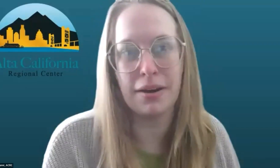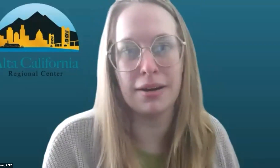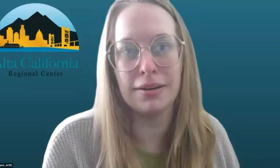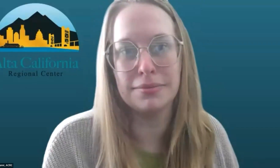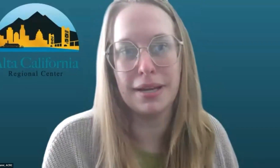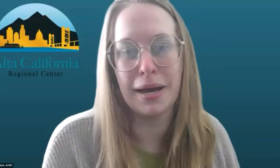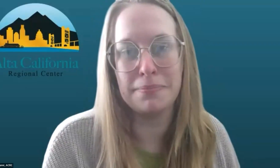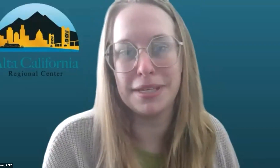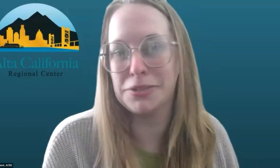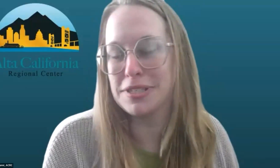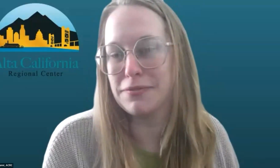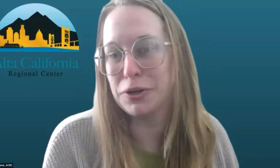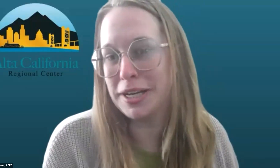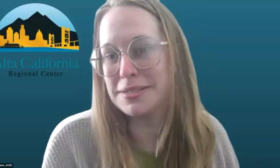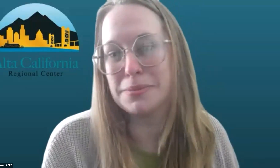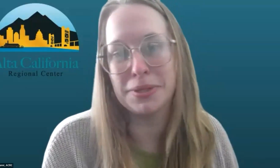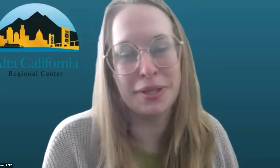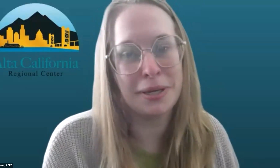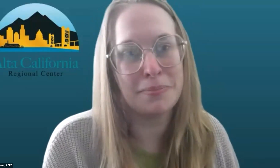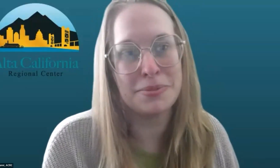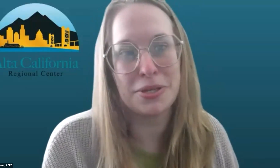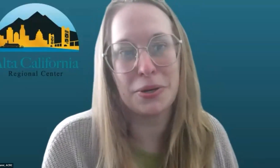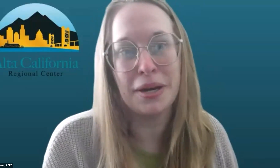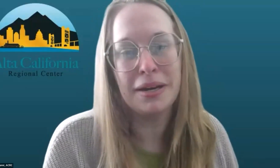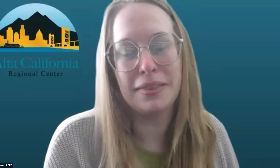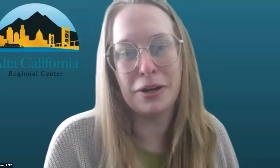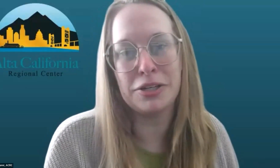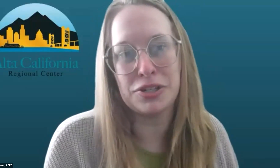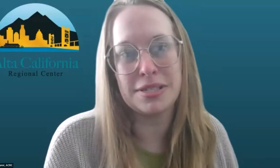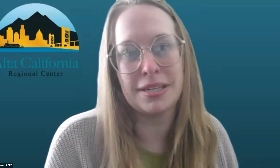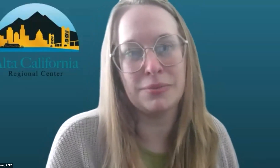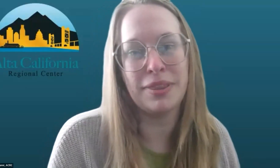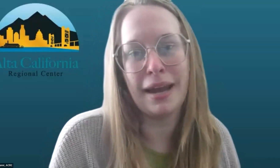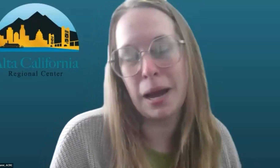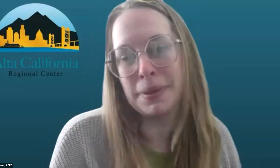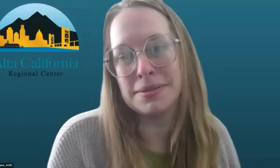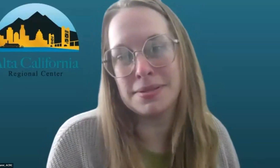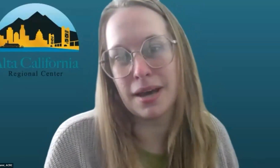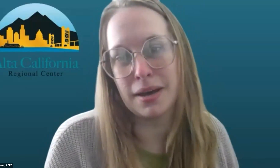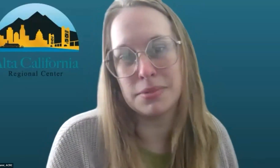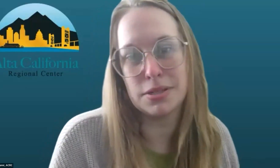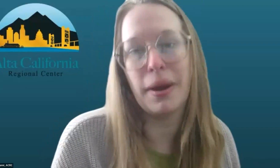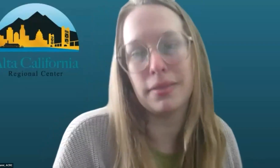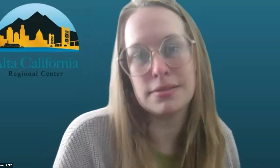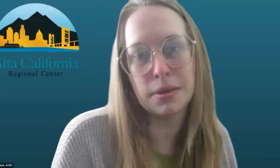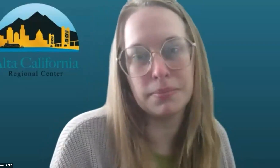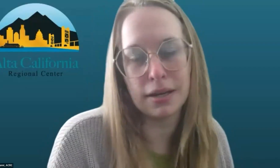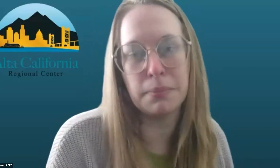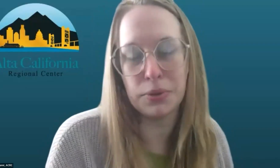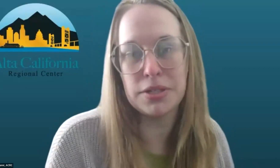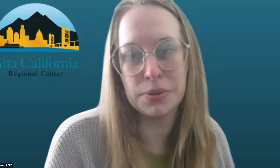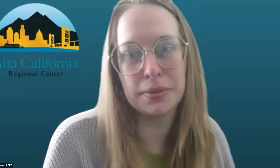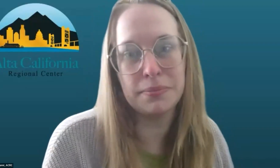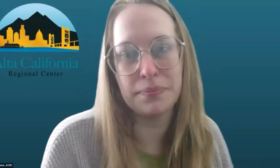but they are they did receive a grant to build them. So they are interested when that happens to add